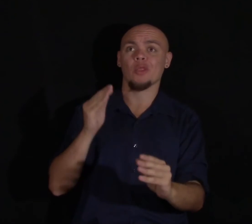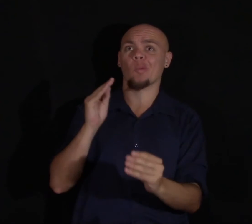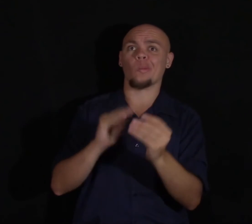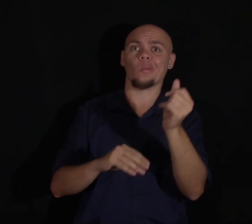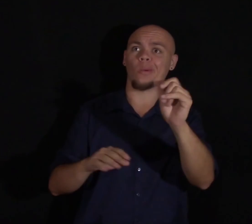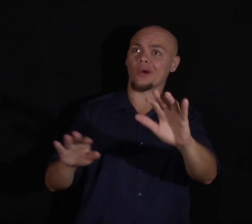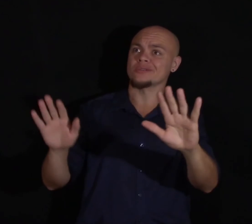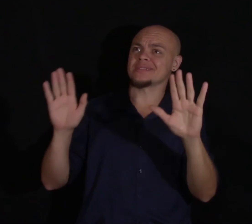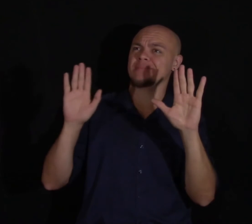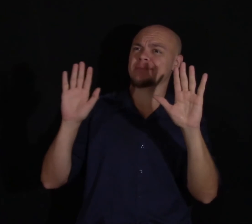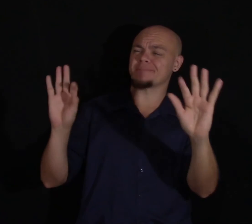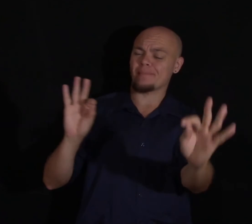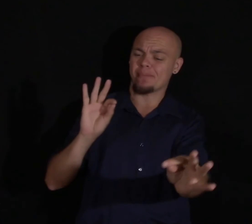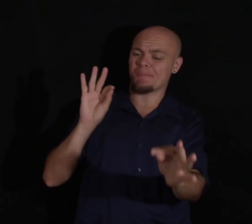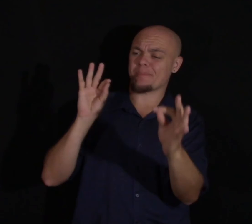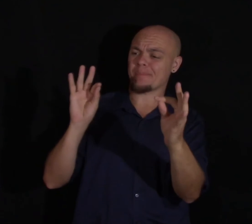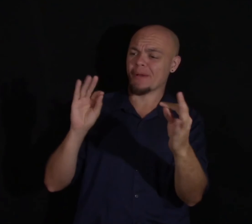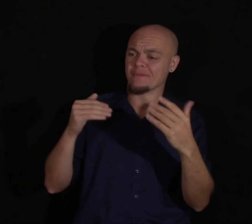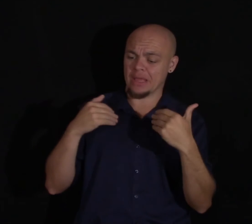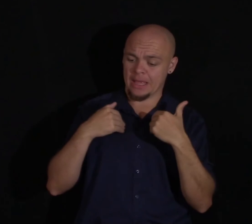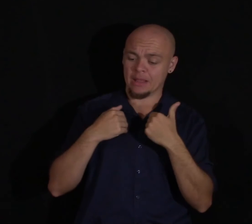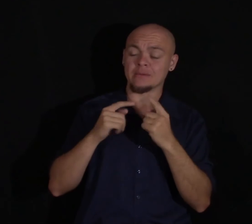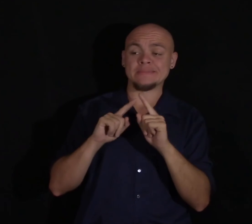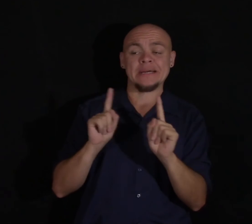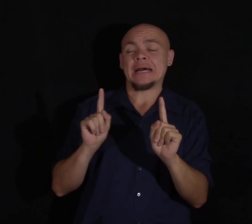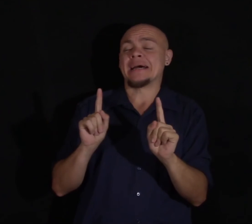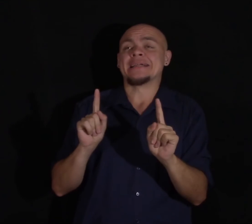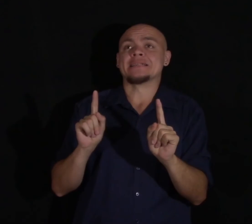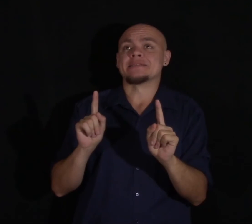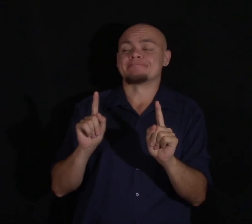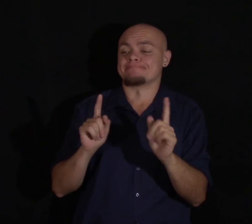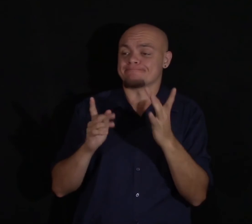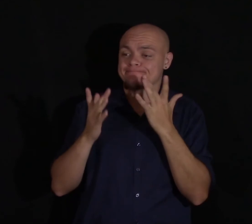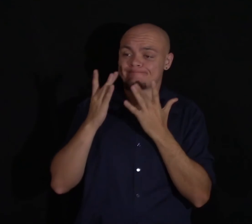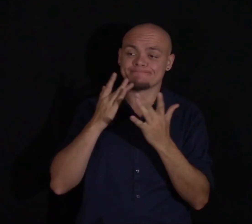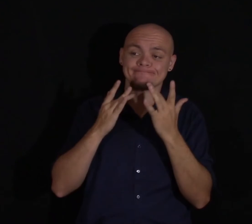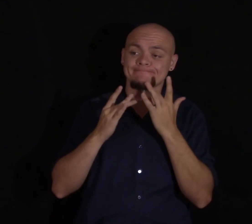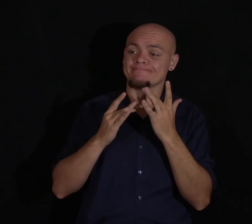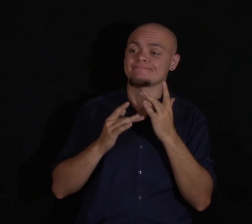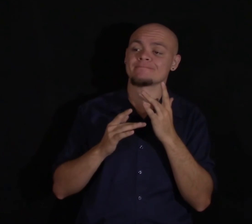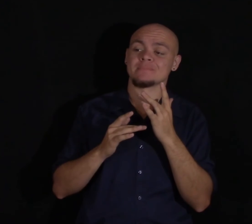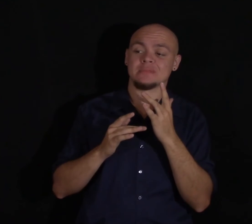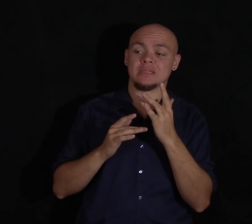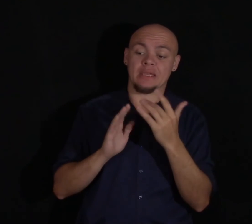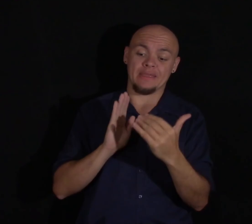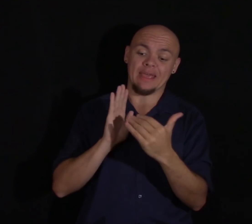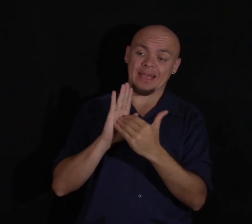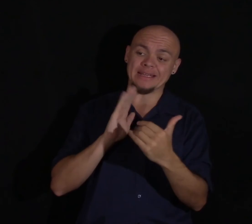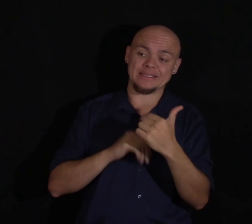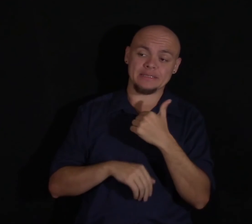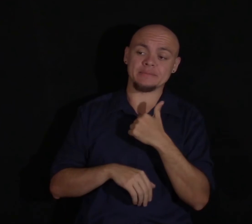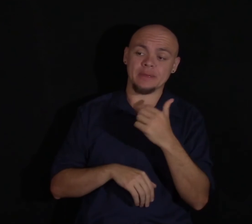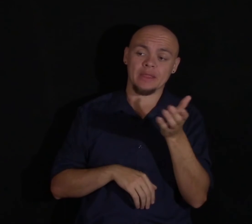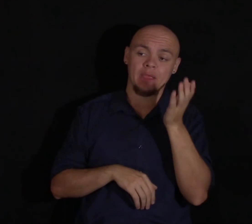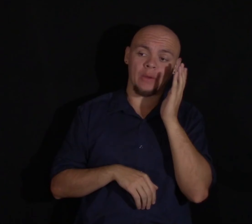the world. But, unfortunately, they are prejudiced against me. I have